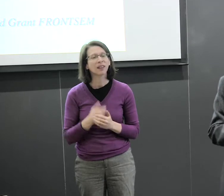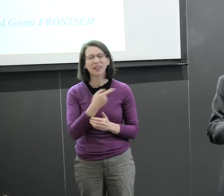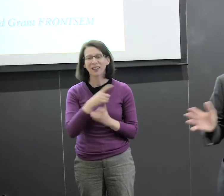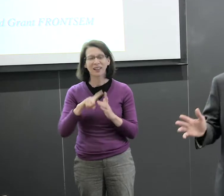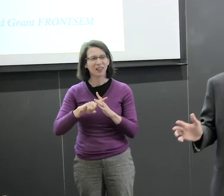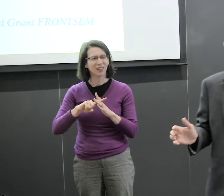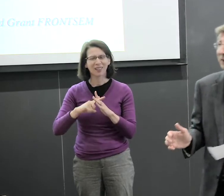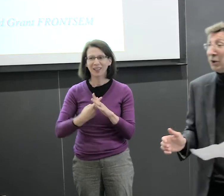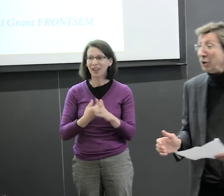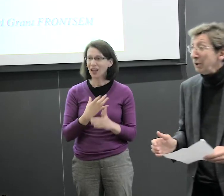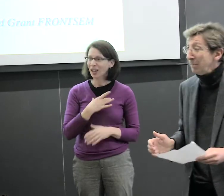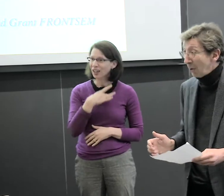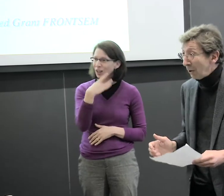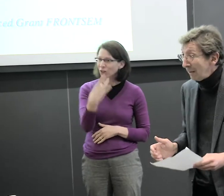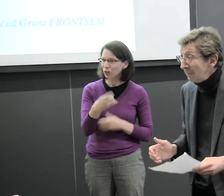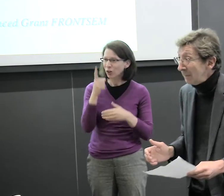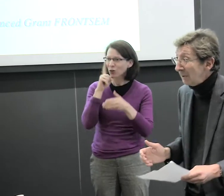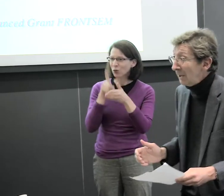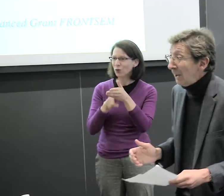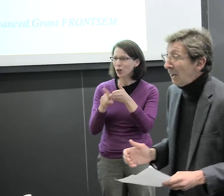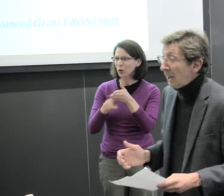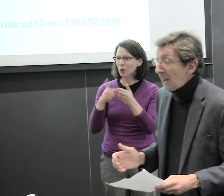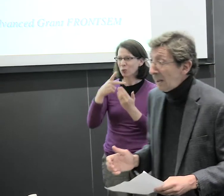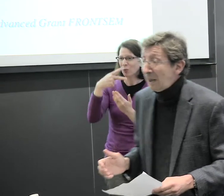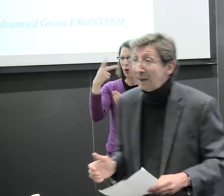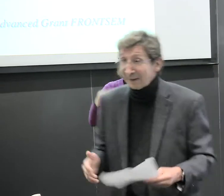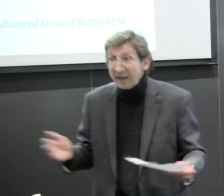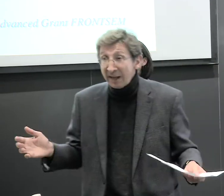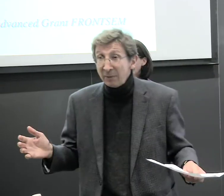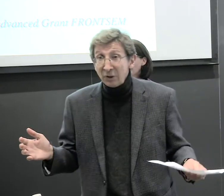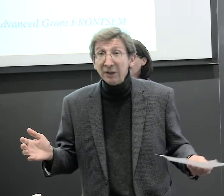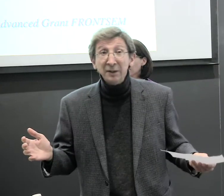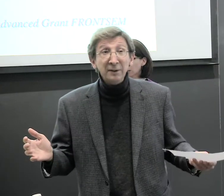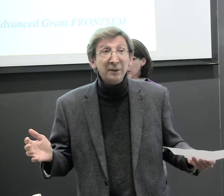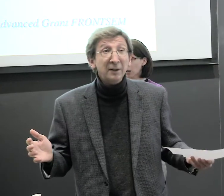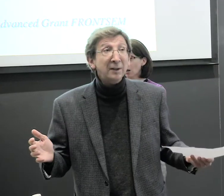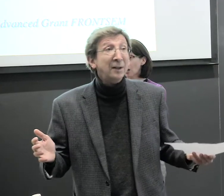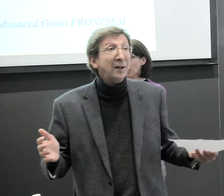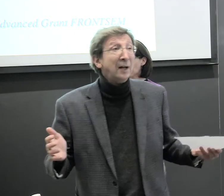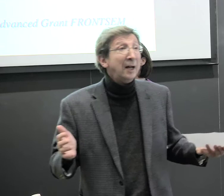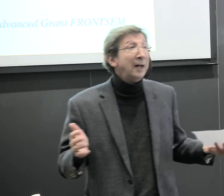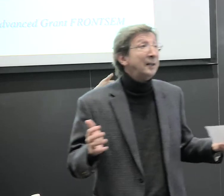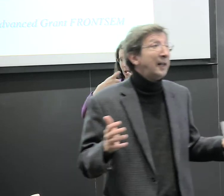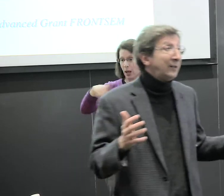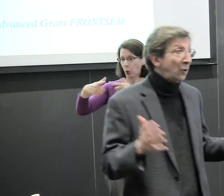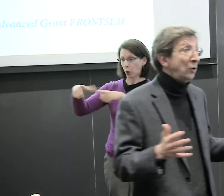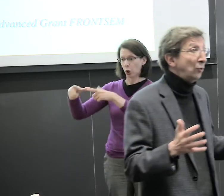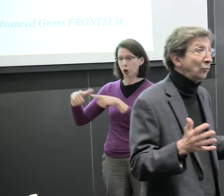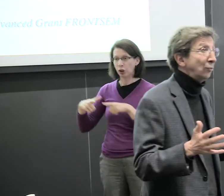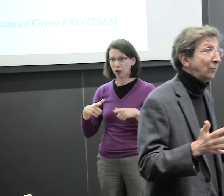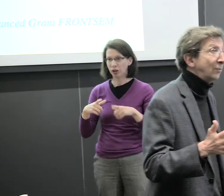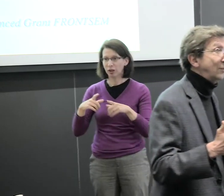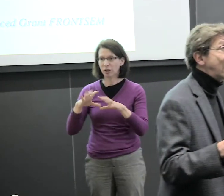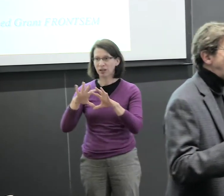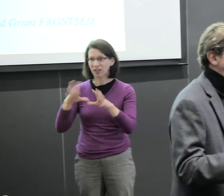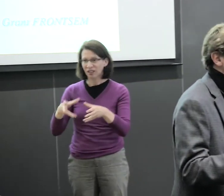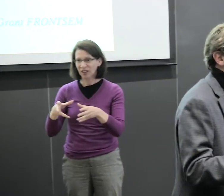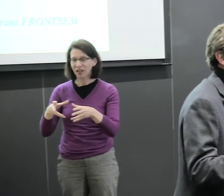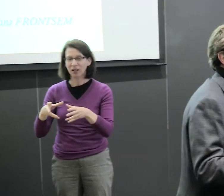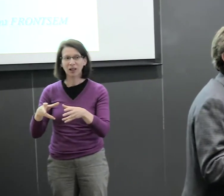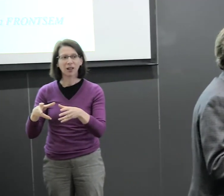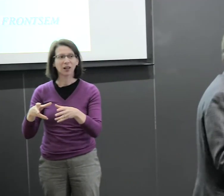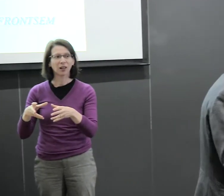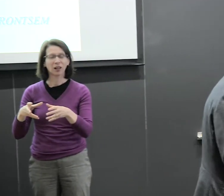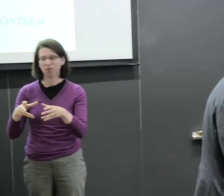started a very interesting research program in sign languages that he's going to report